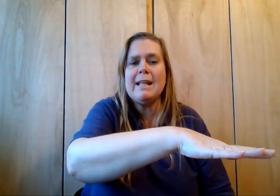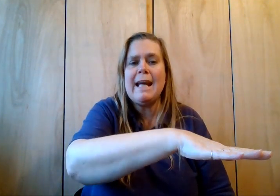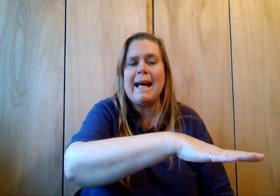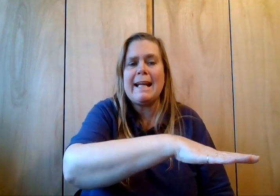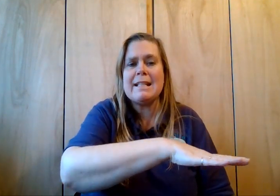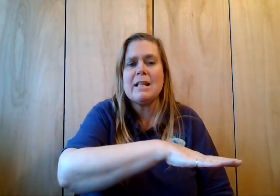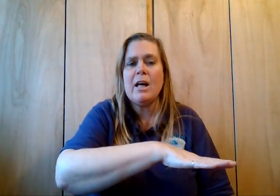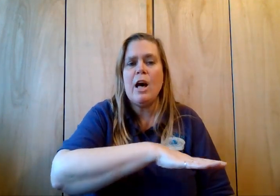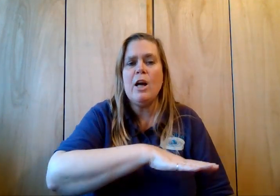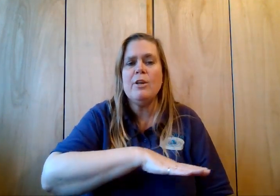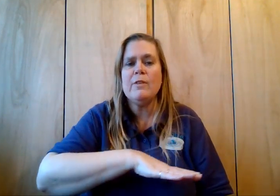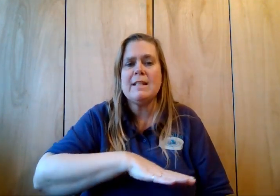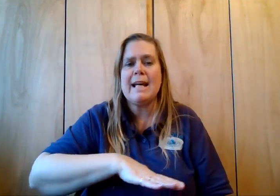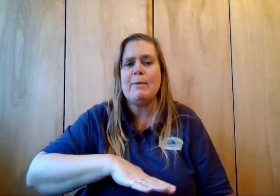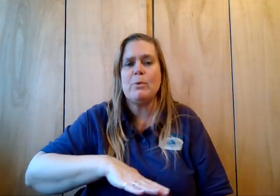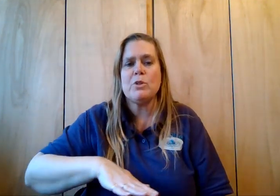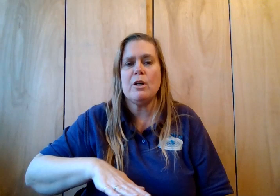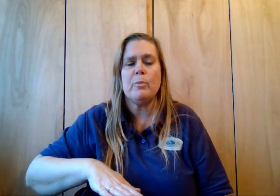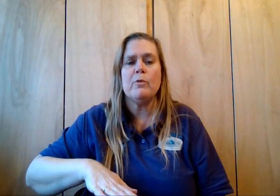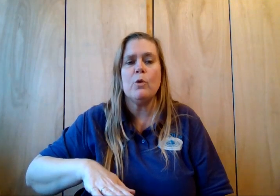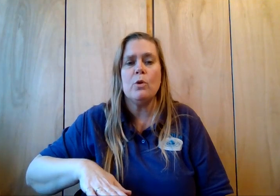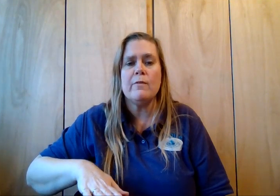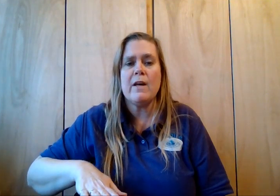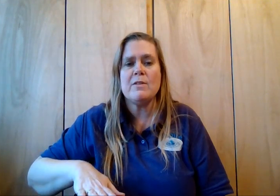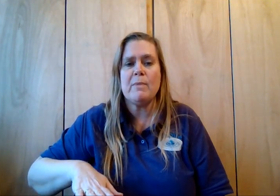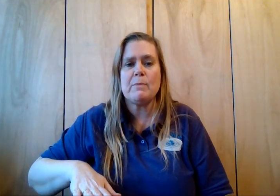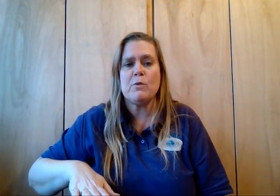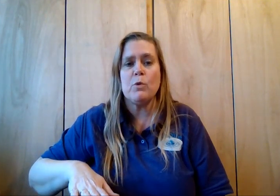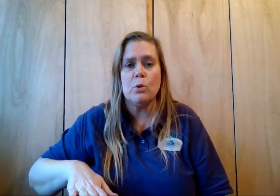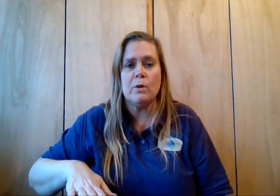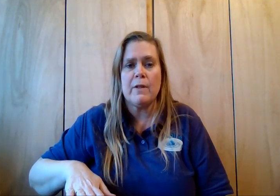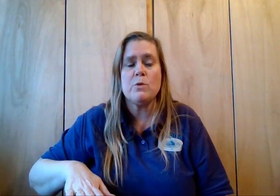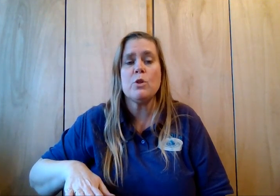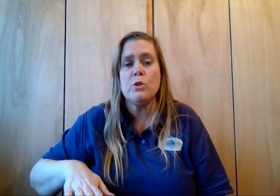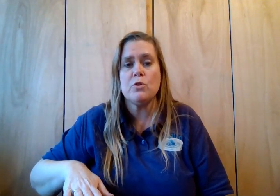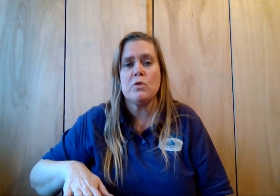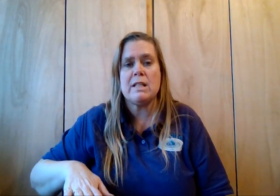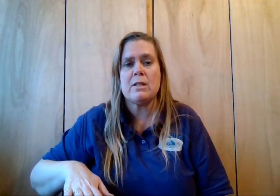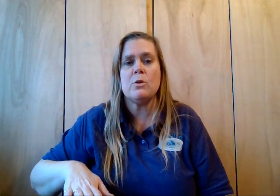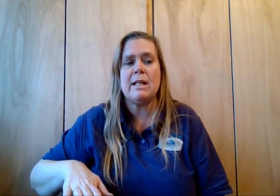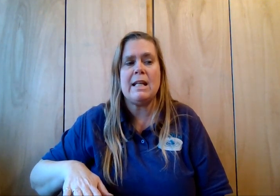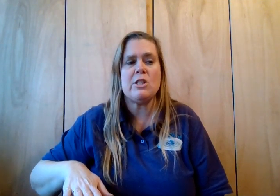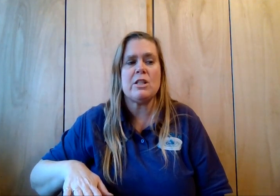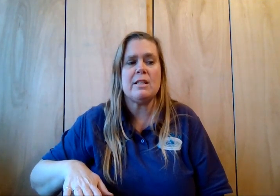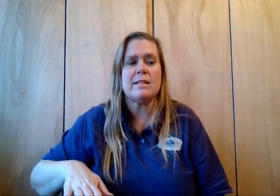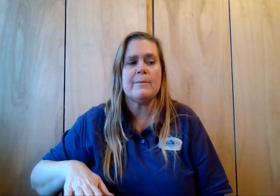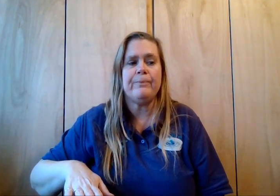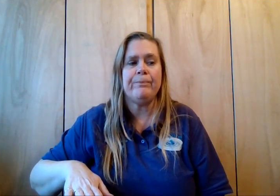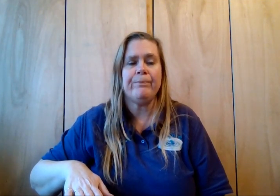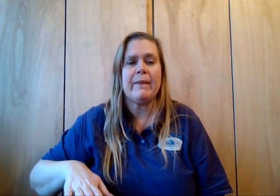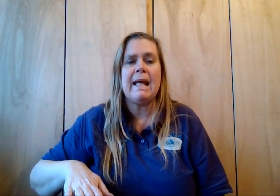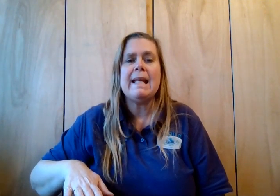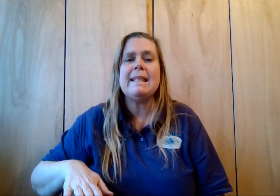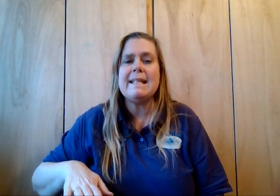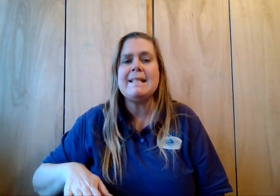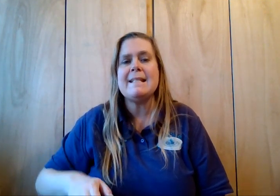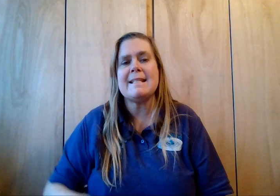hand over the tabletop of all of those maps of all of those countries or nations. This is